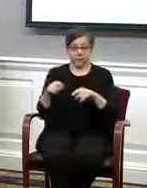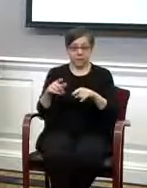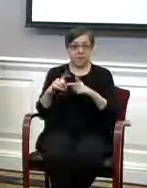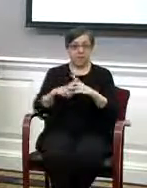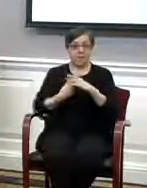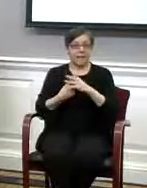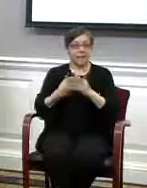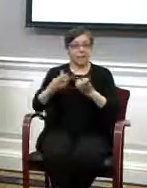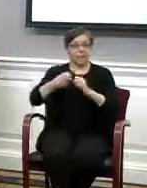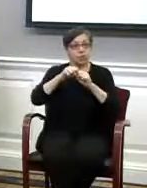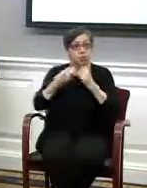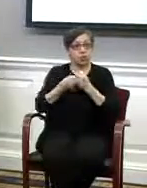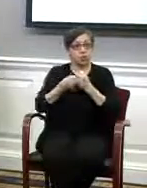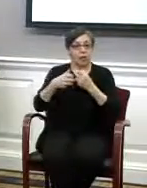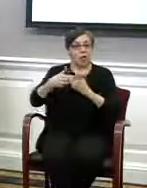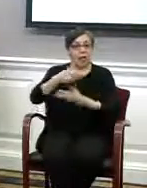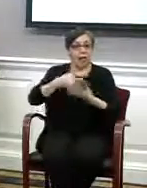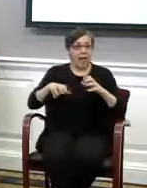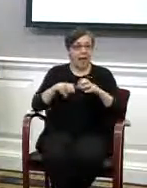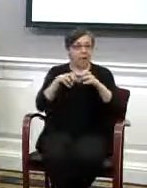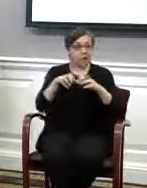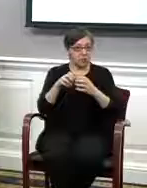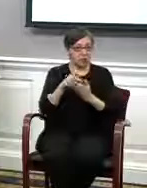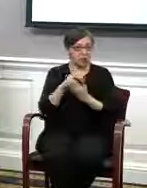they begin social action projects.